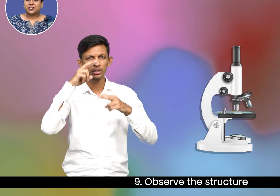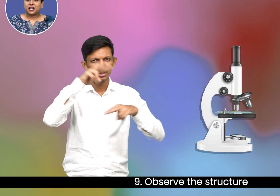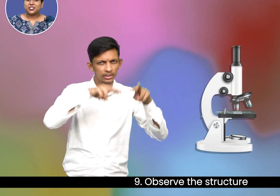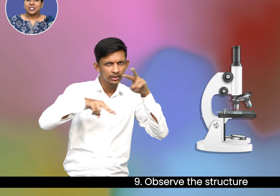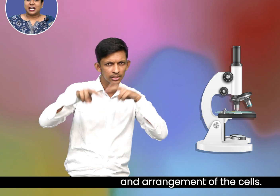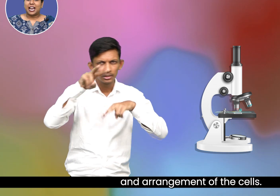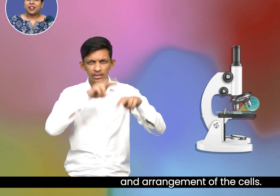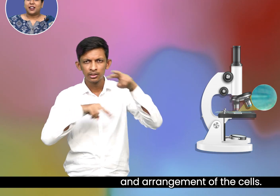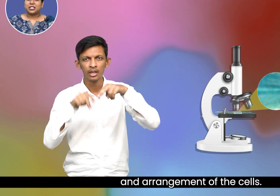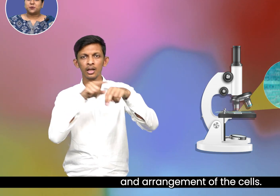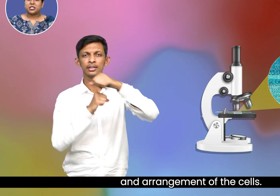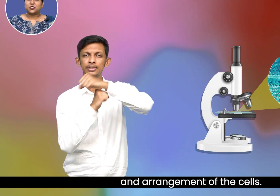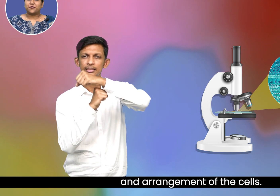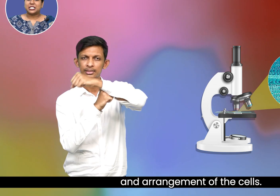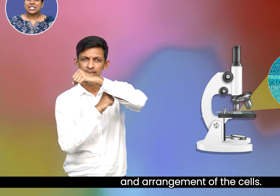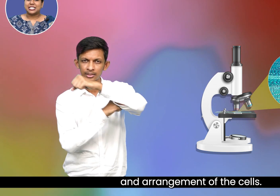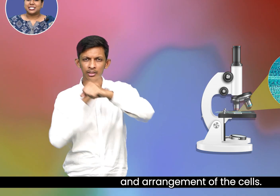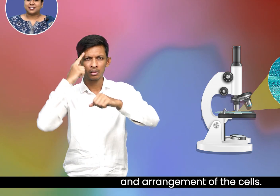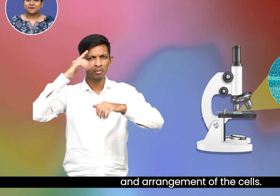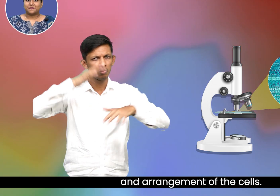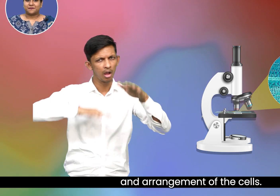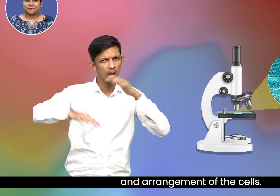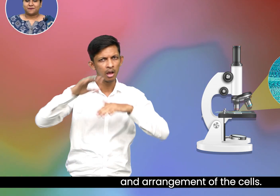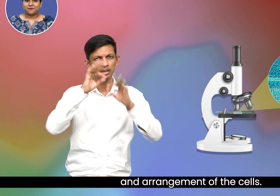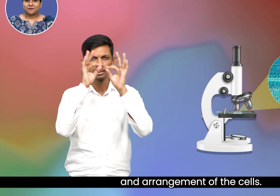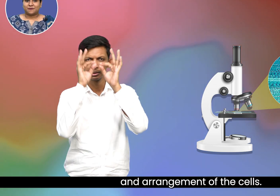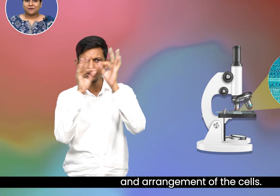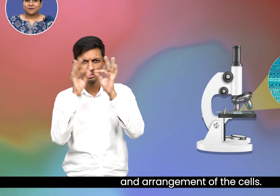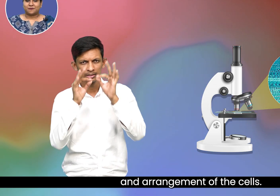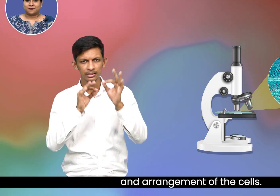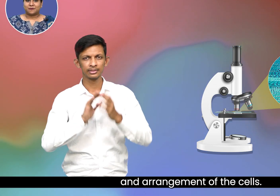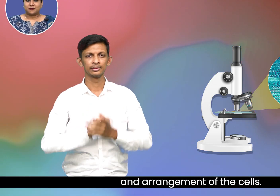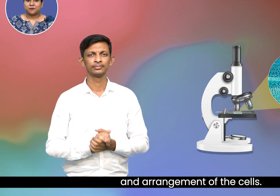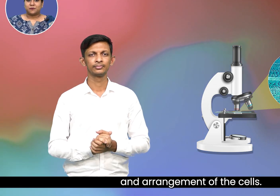Observe the structure and arrangements of the cells.